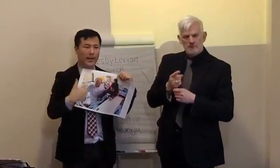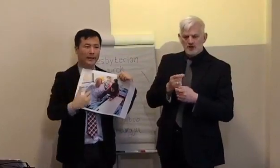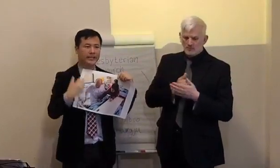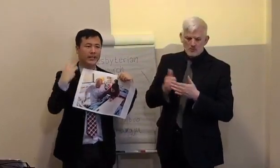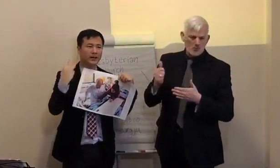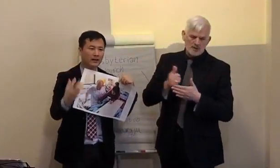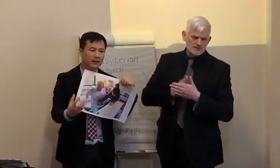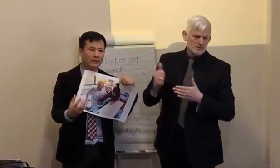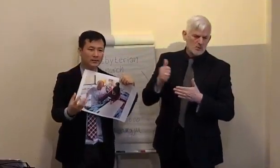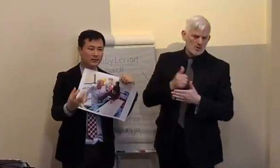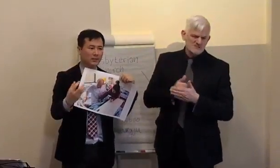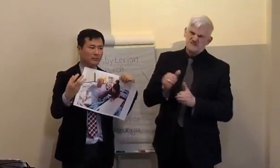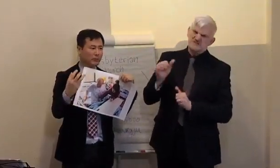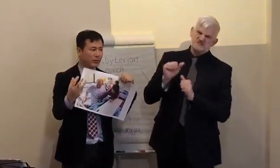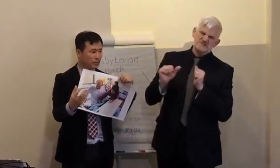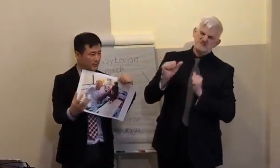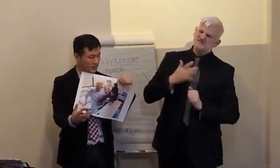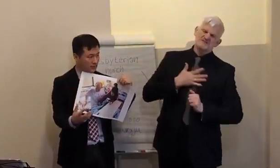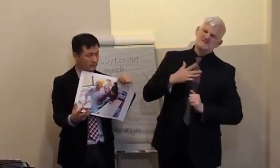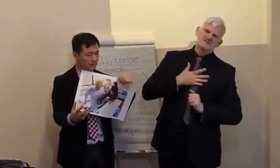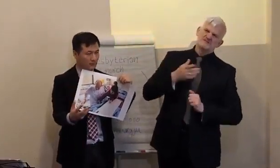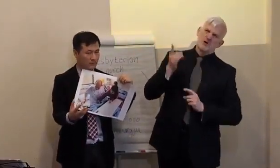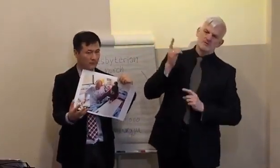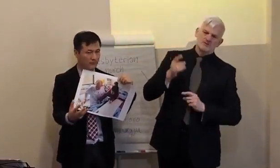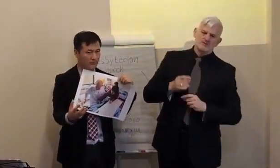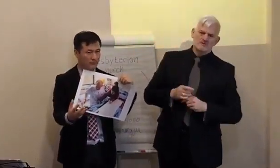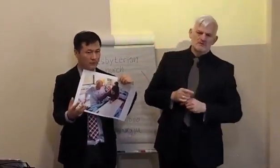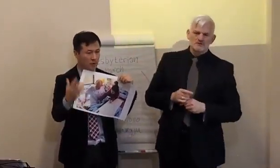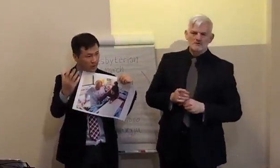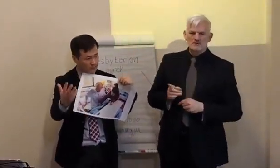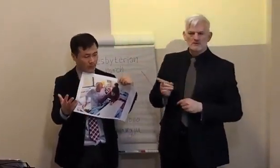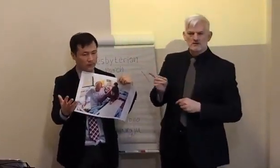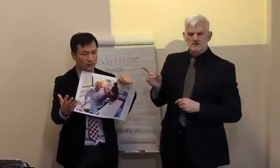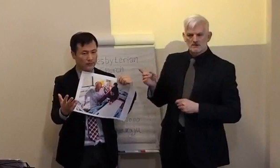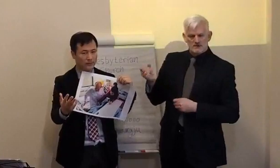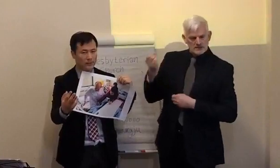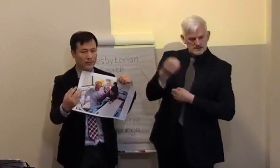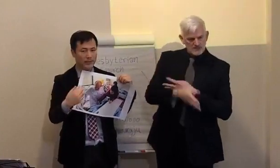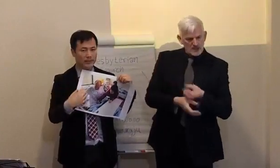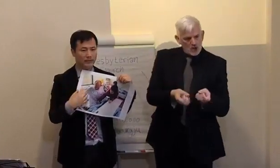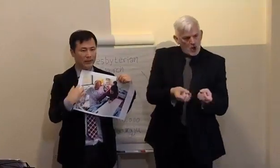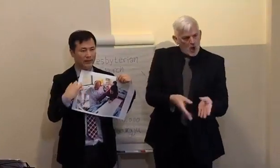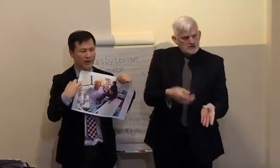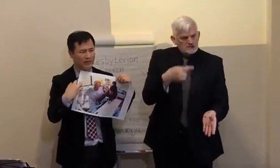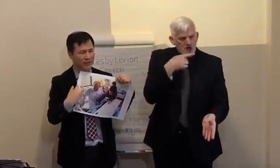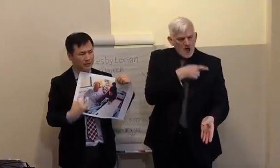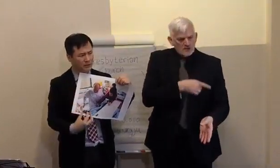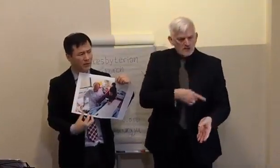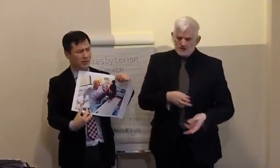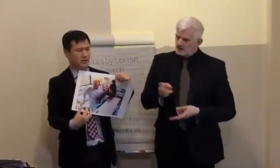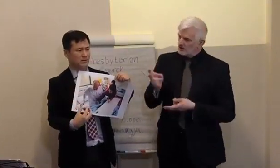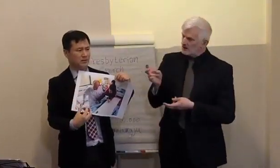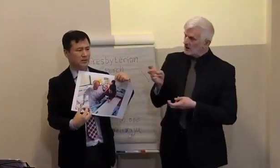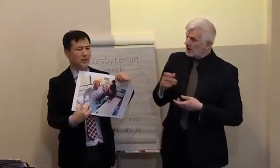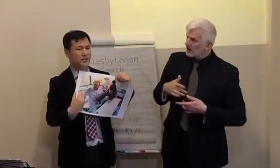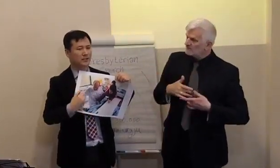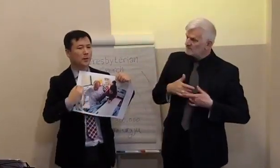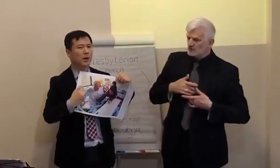As he heard prodigal son, the gospel, he felt very, very sorry. He was about